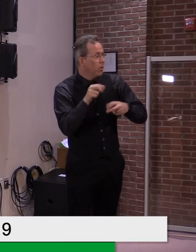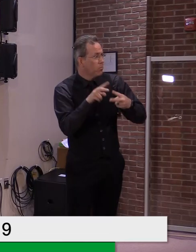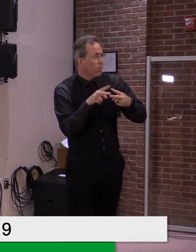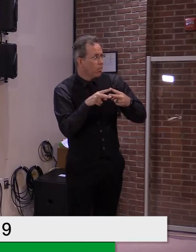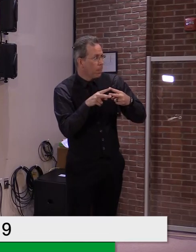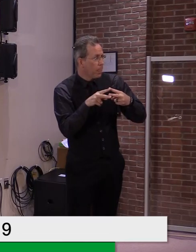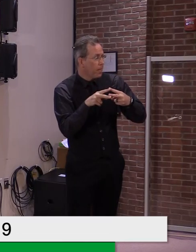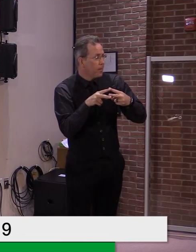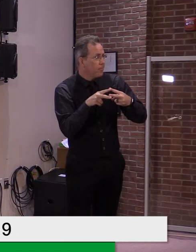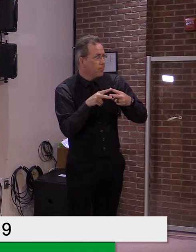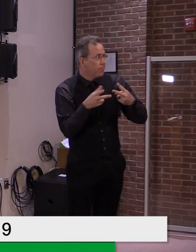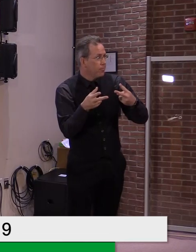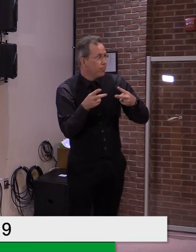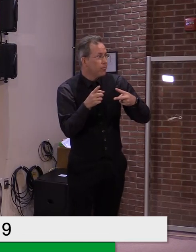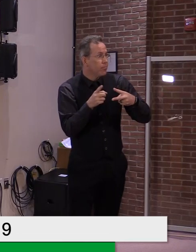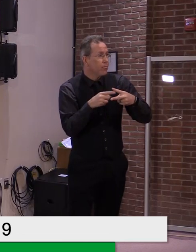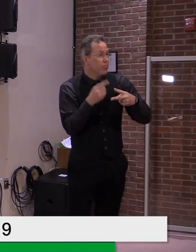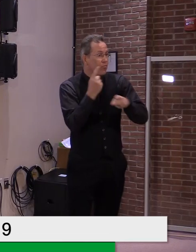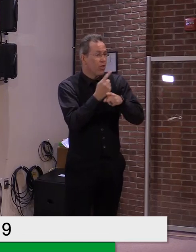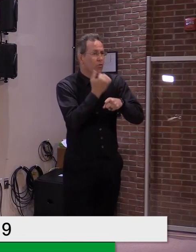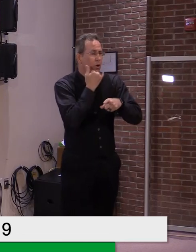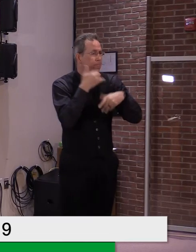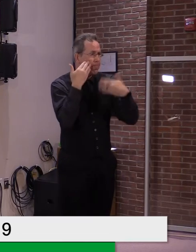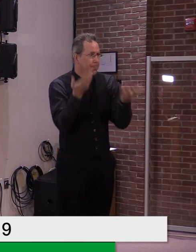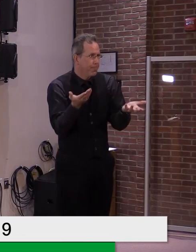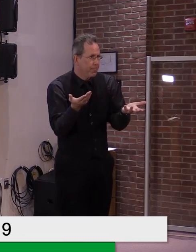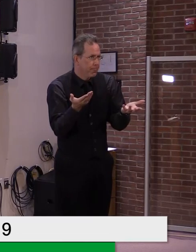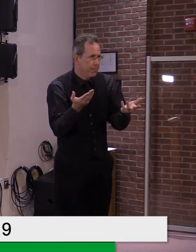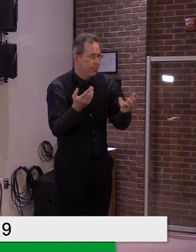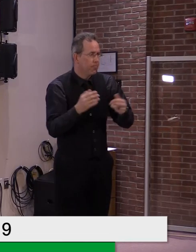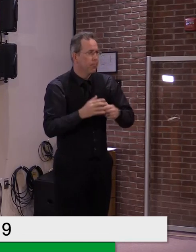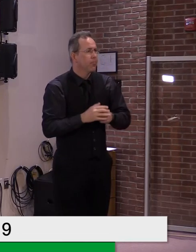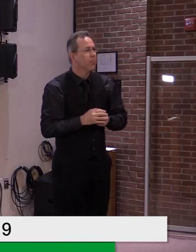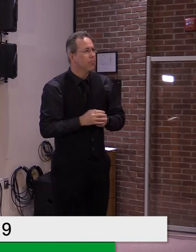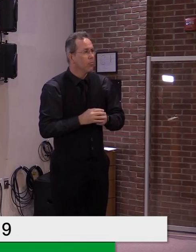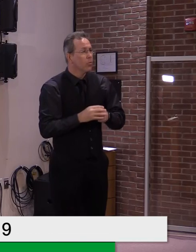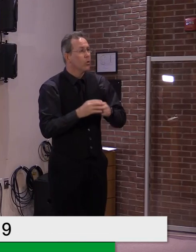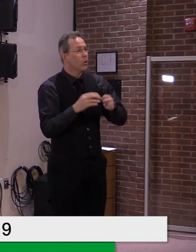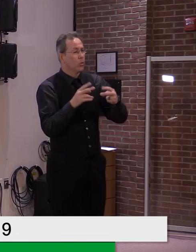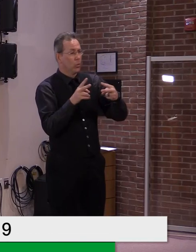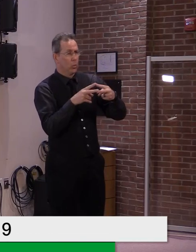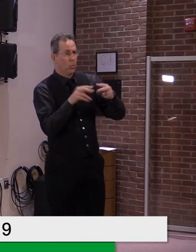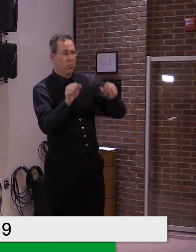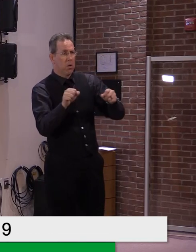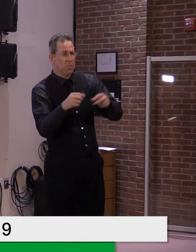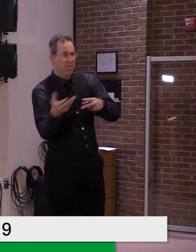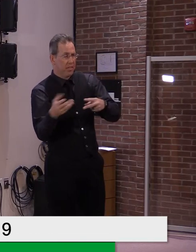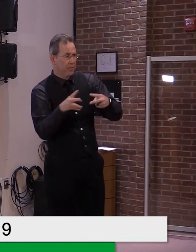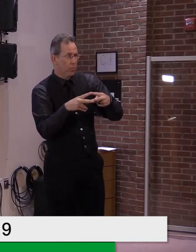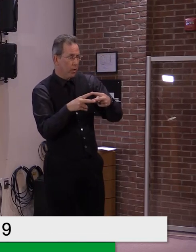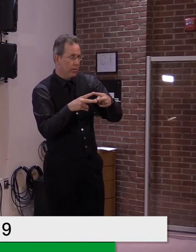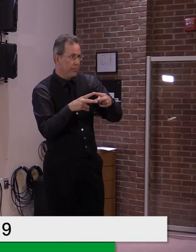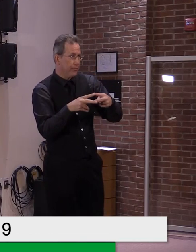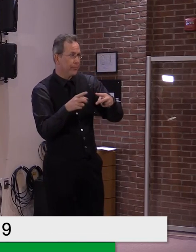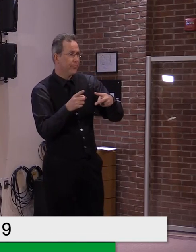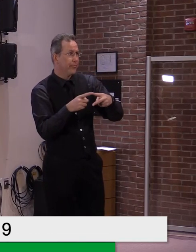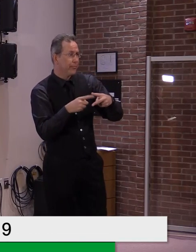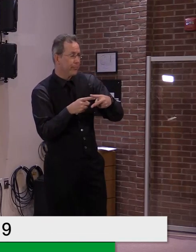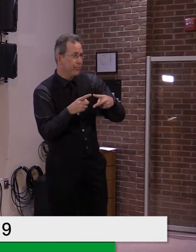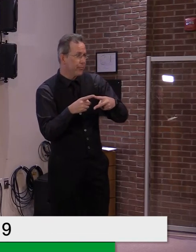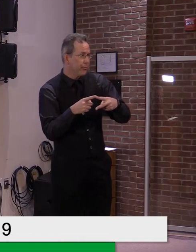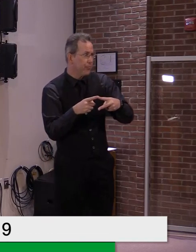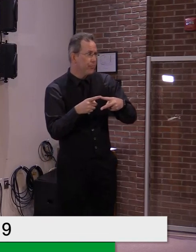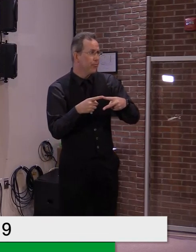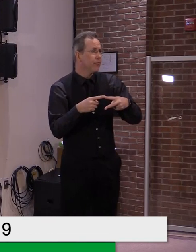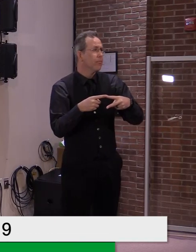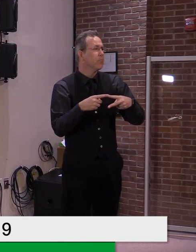if either one is correct, but we were working on 2 theories, whether the first theory was that, and the most likely